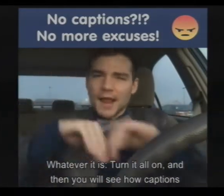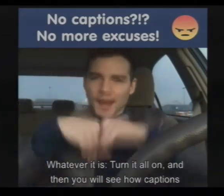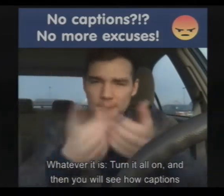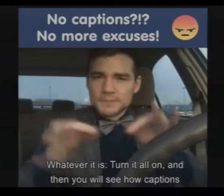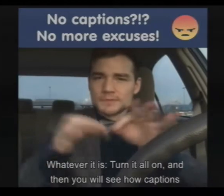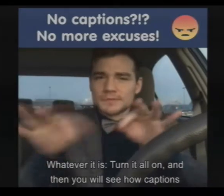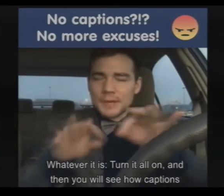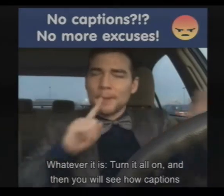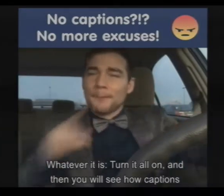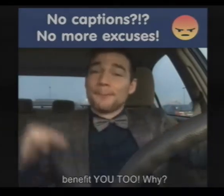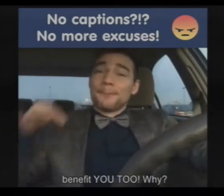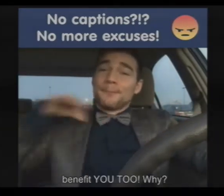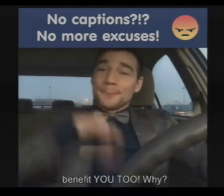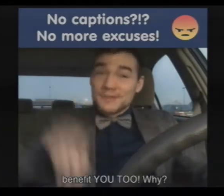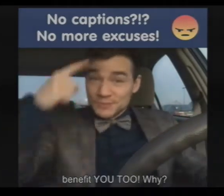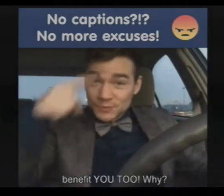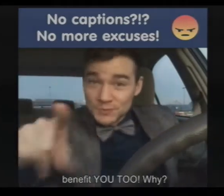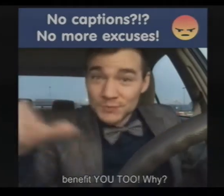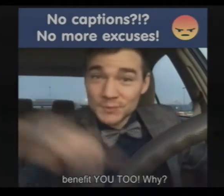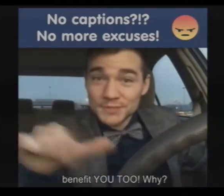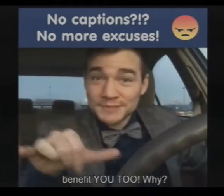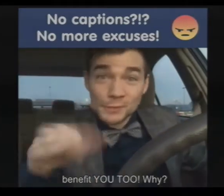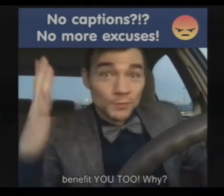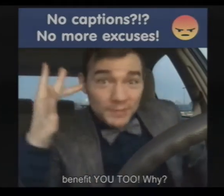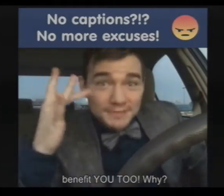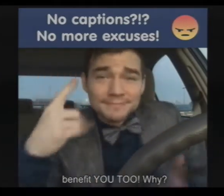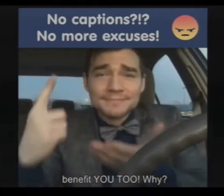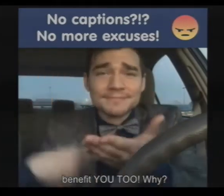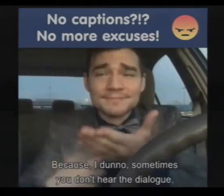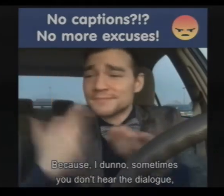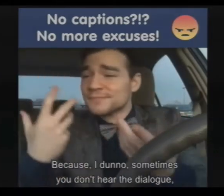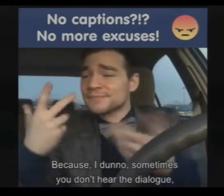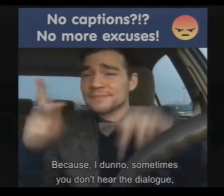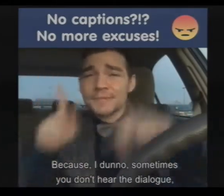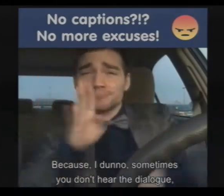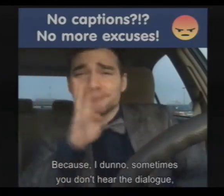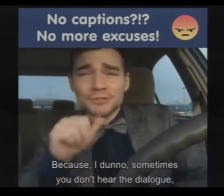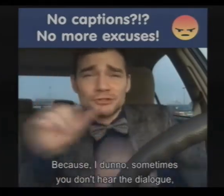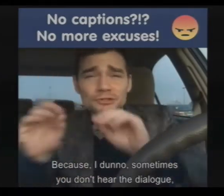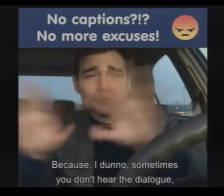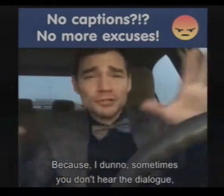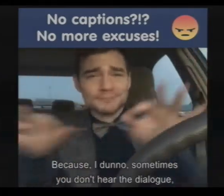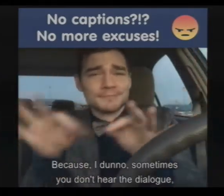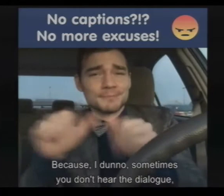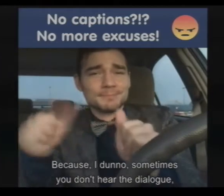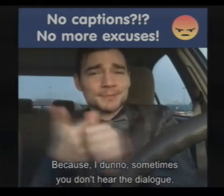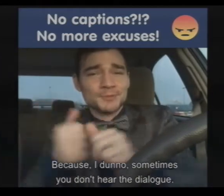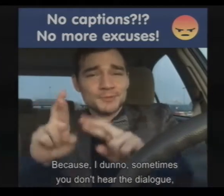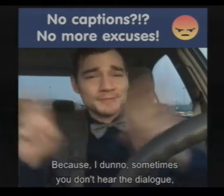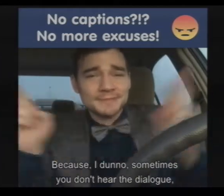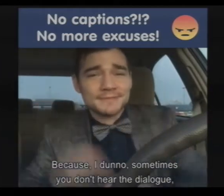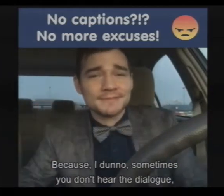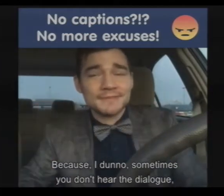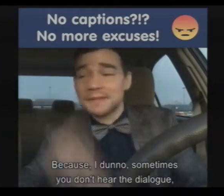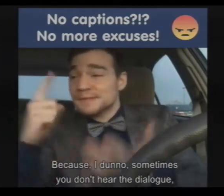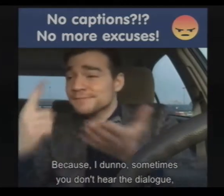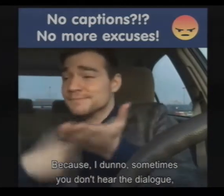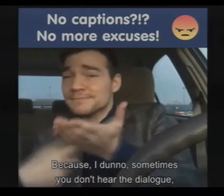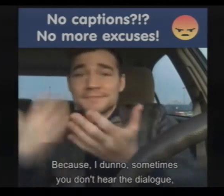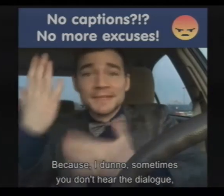see how captions benefit you too. Why? Because, I don't know, sometimes you don't hear the dialogue